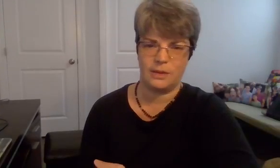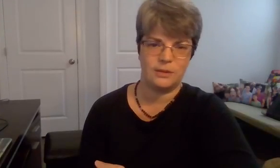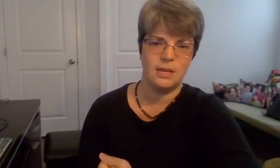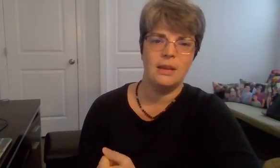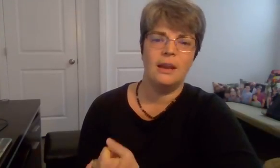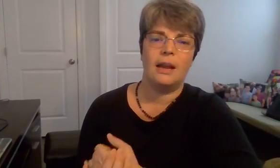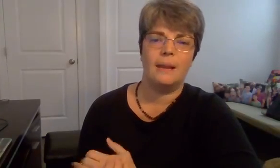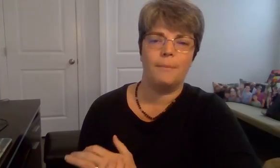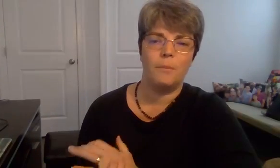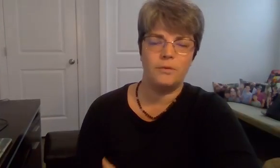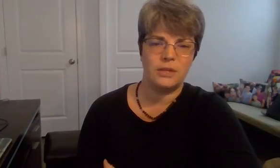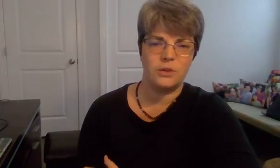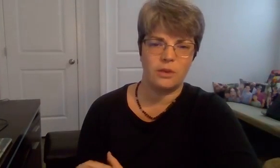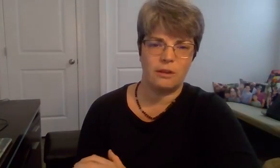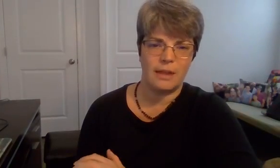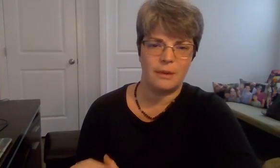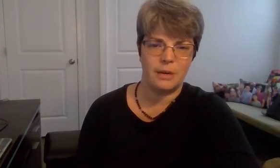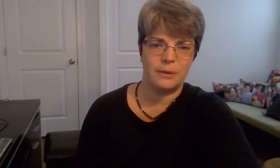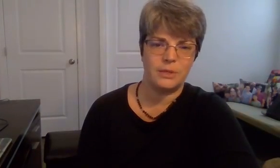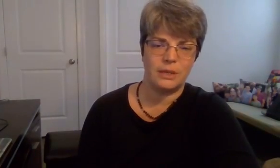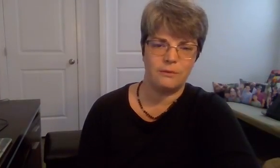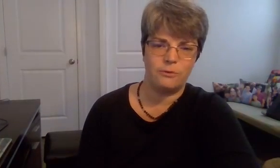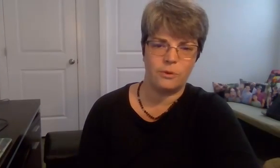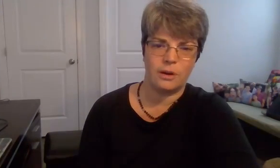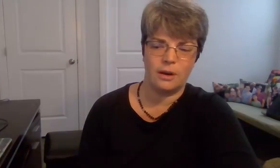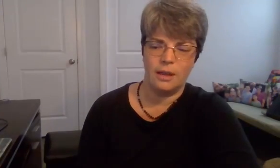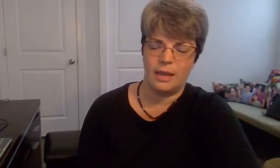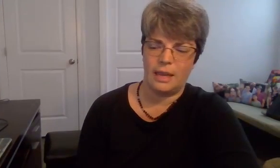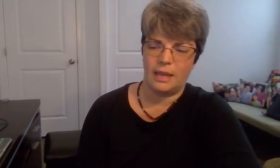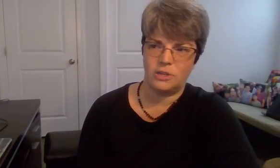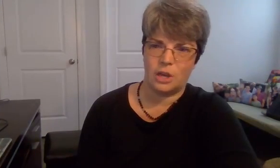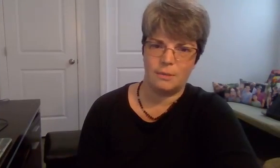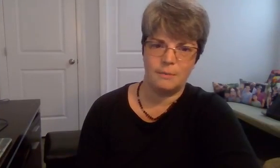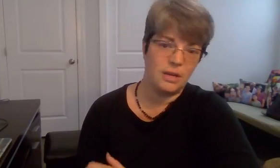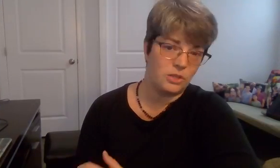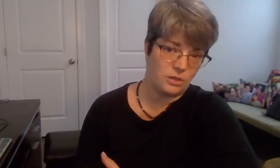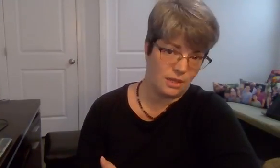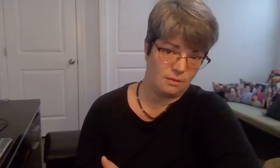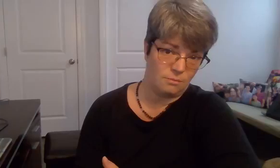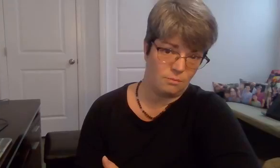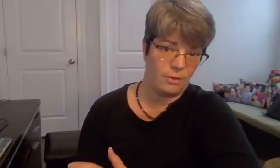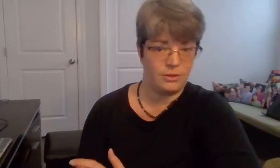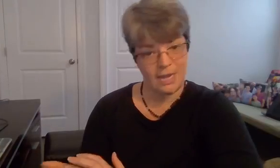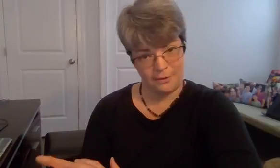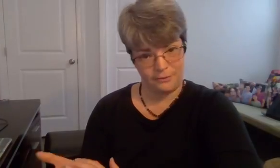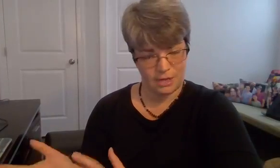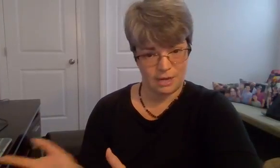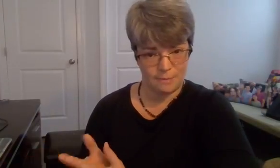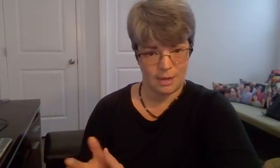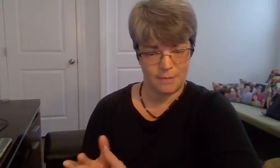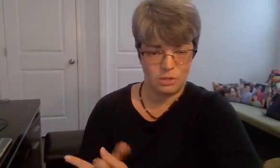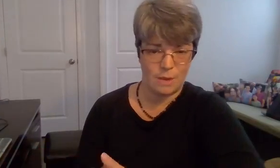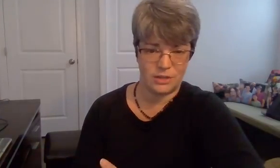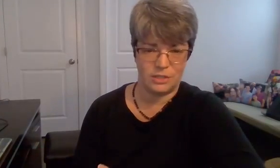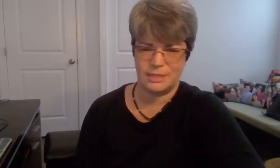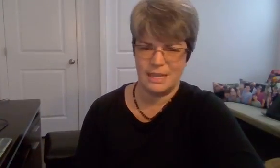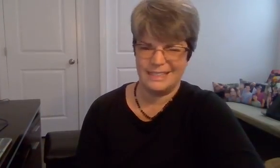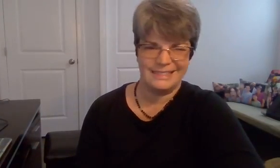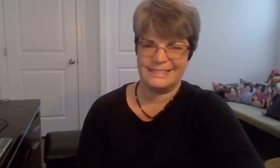years, moved down to North Carolina when I was looking for a job in ministry with the deaf to kind of combine my two passions. There's